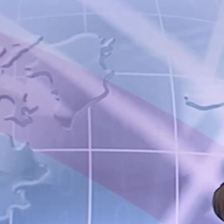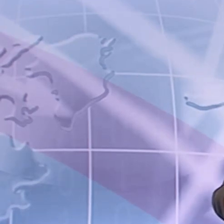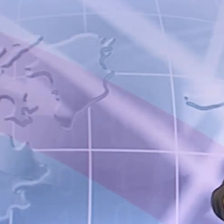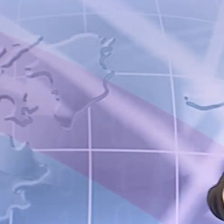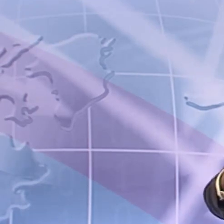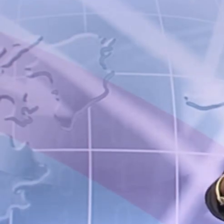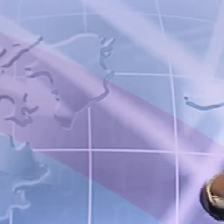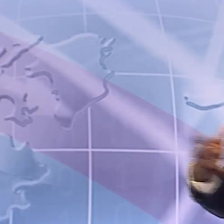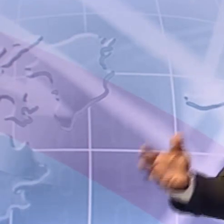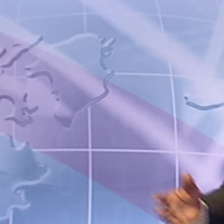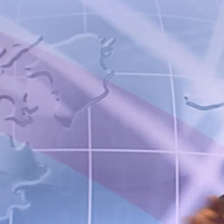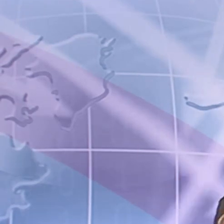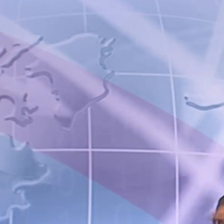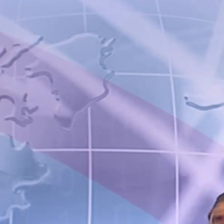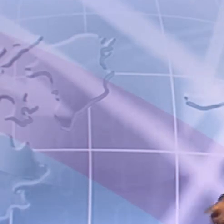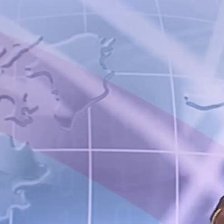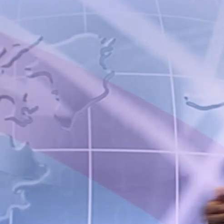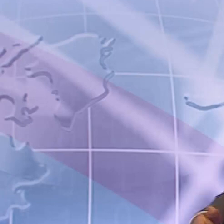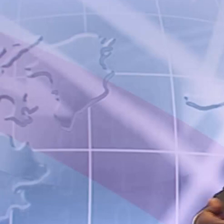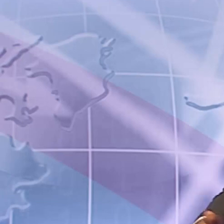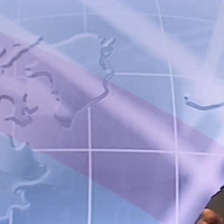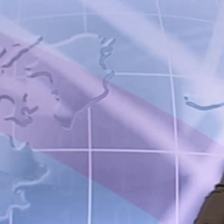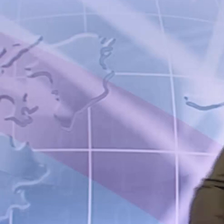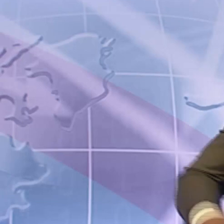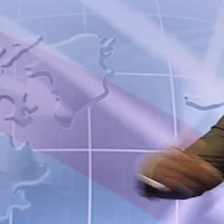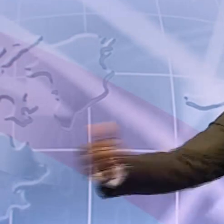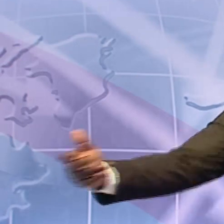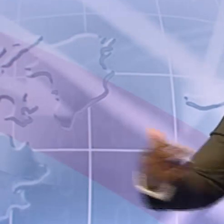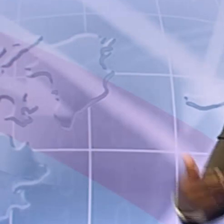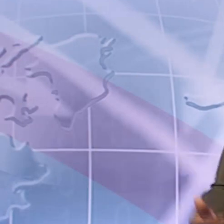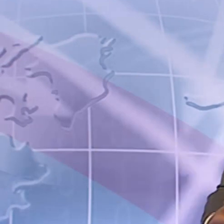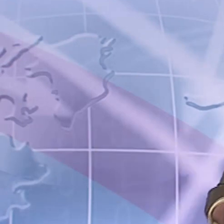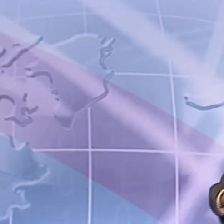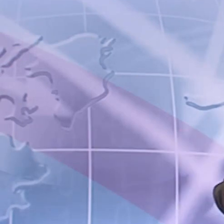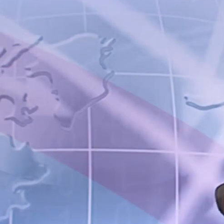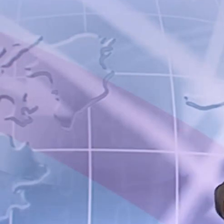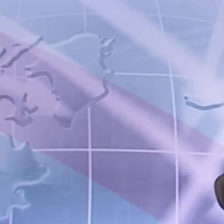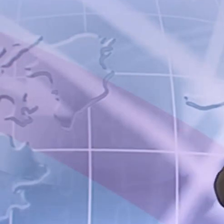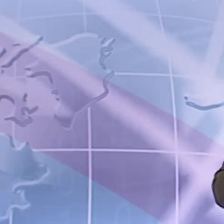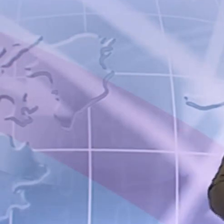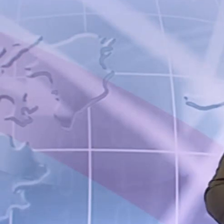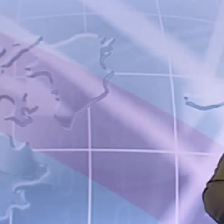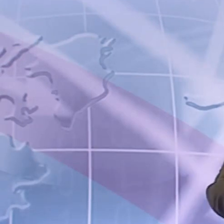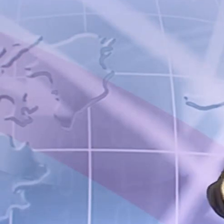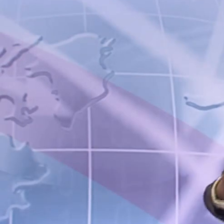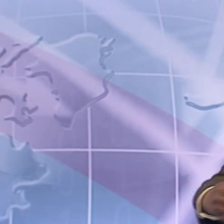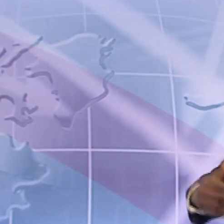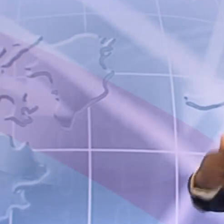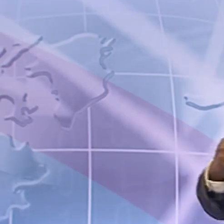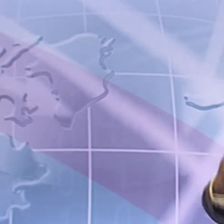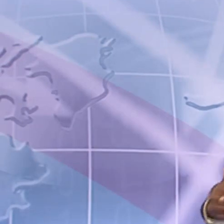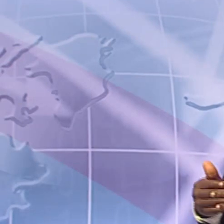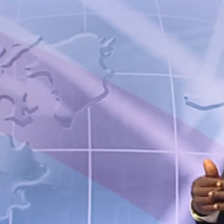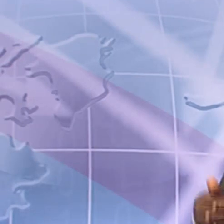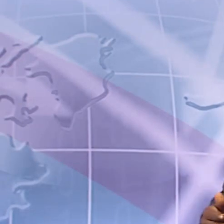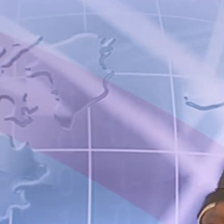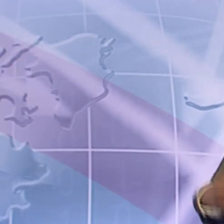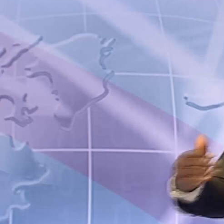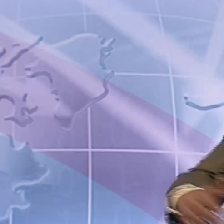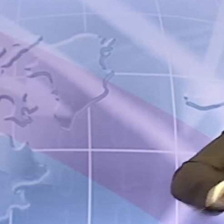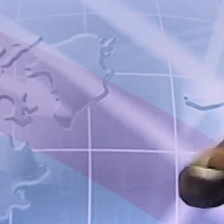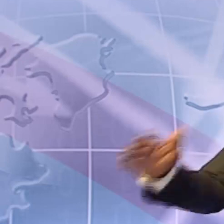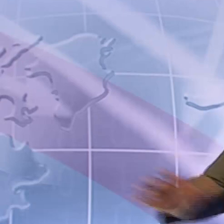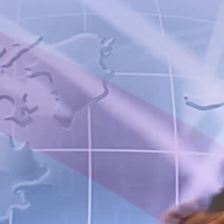go in, you may, for example, get that they may have come into contact with somebody. They didn't self-isolate. They didn't perhaps take their health